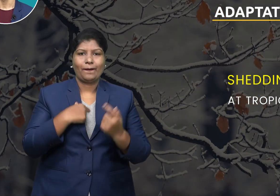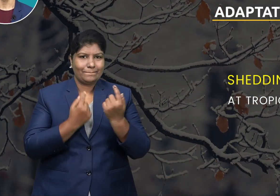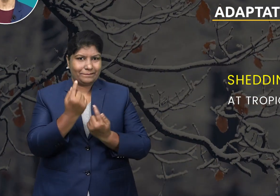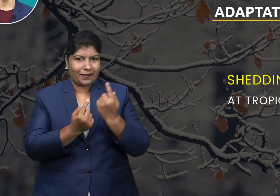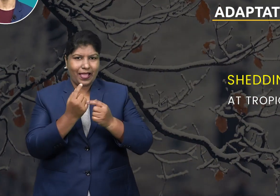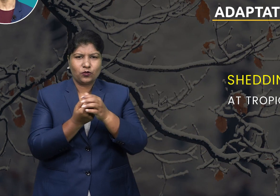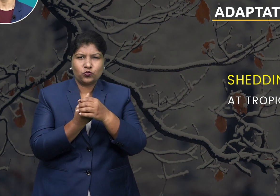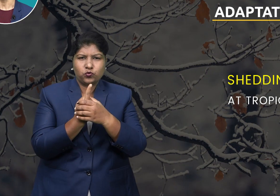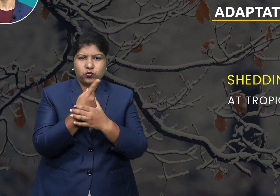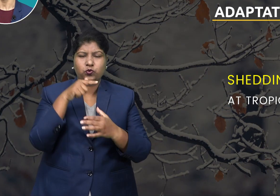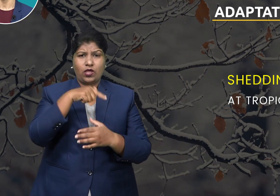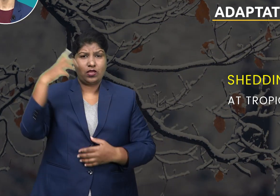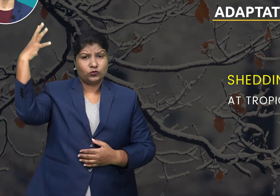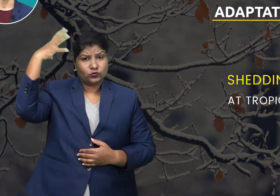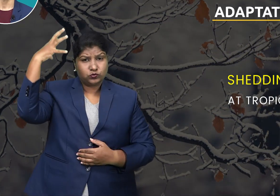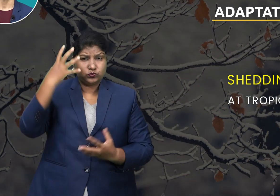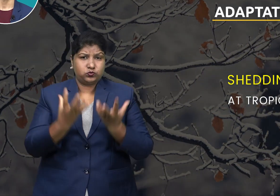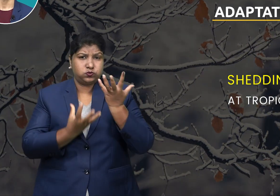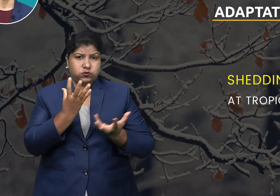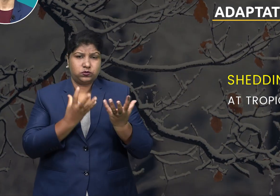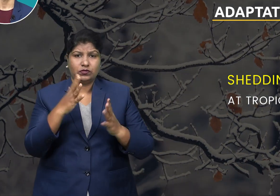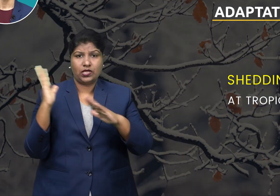Plants growing in hot climates